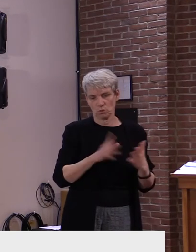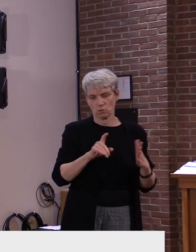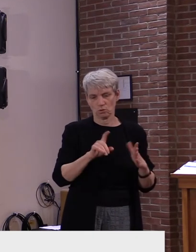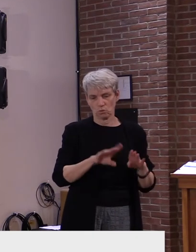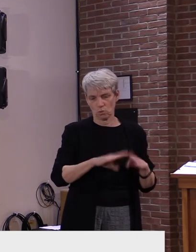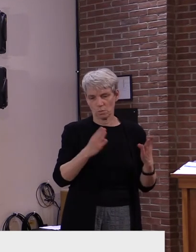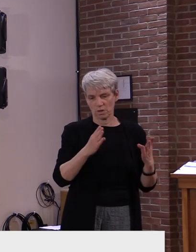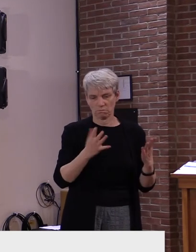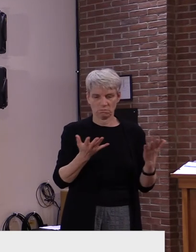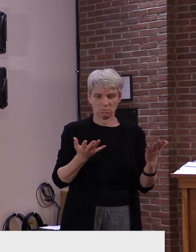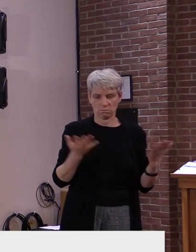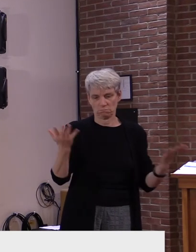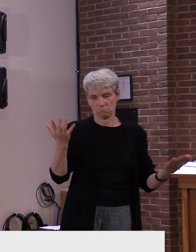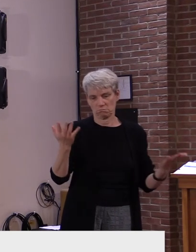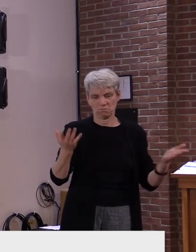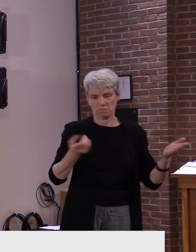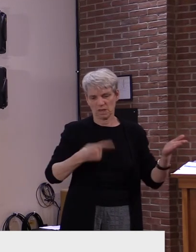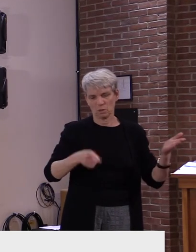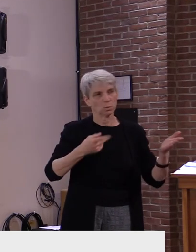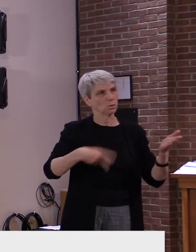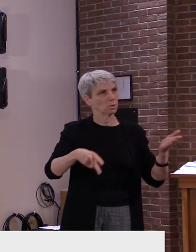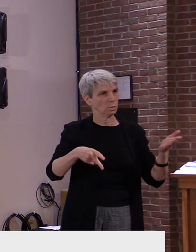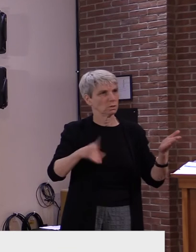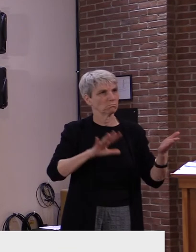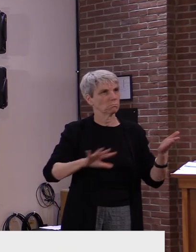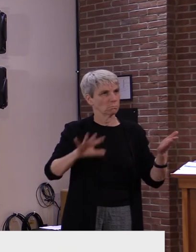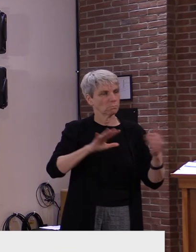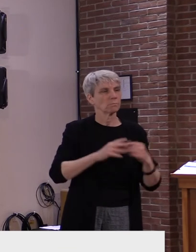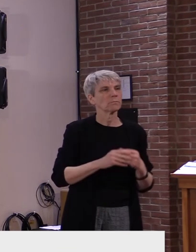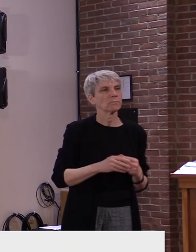to roll it out within the next uh week or